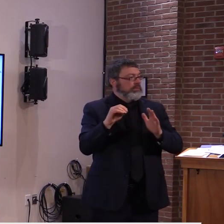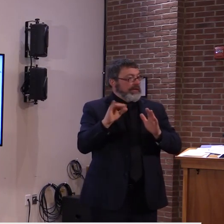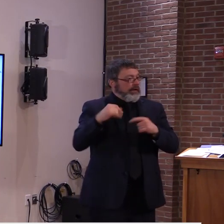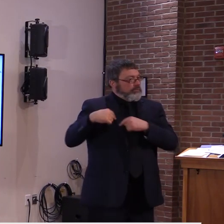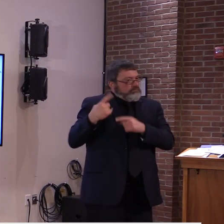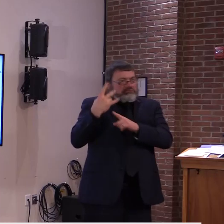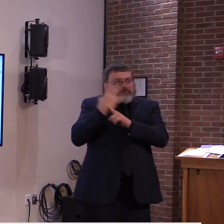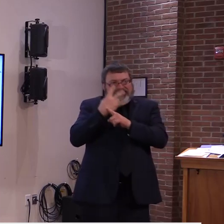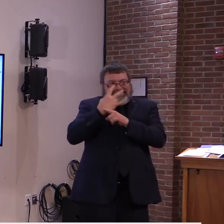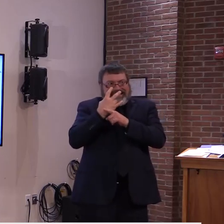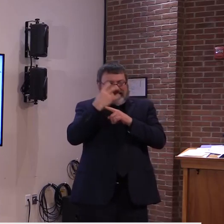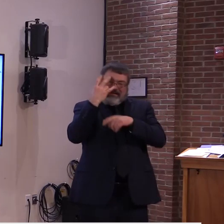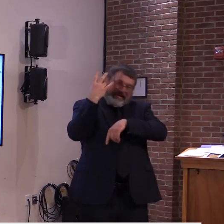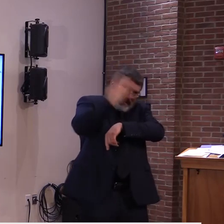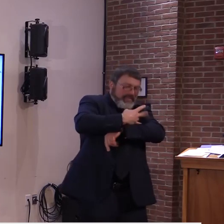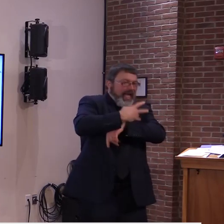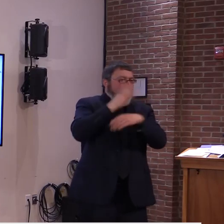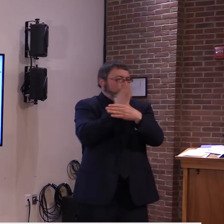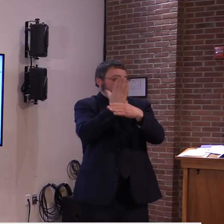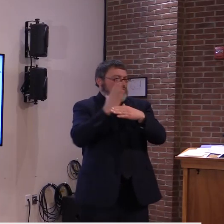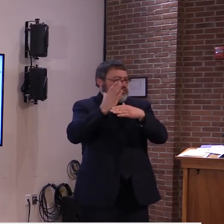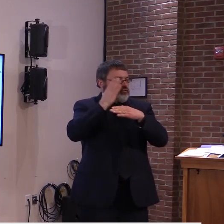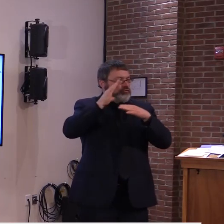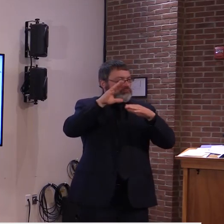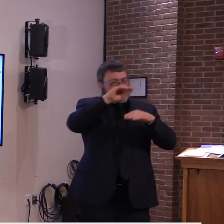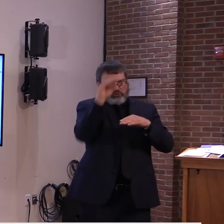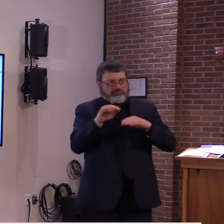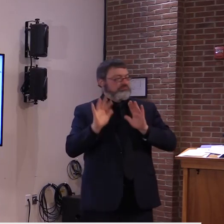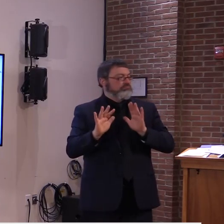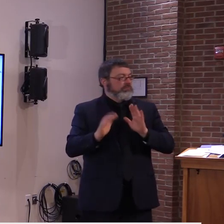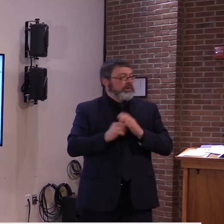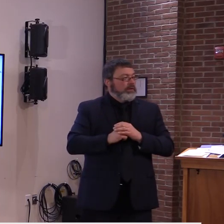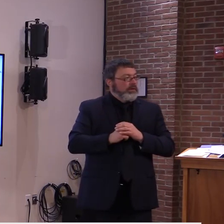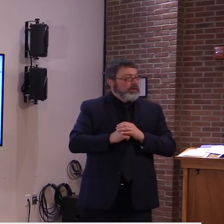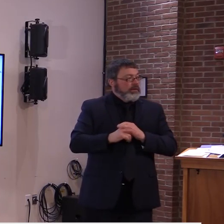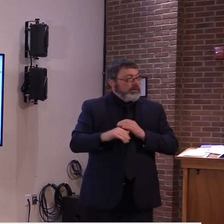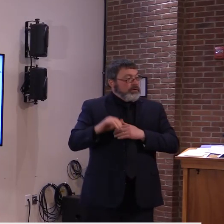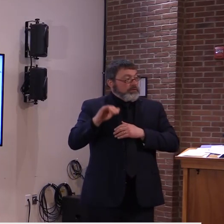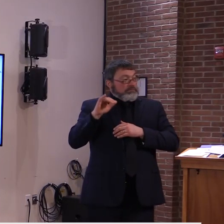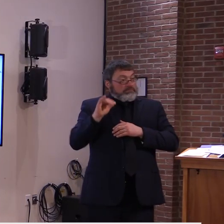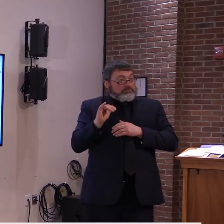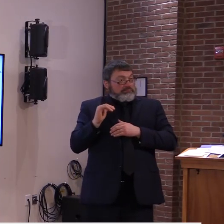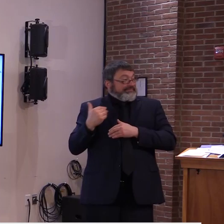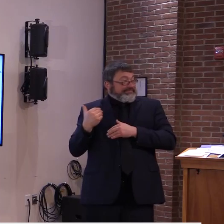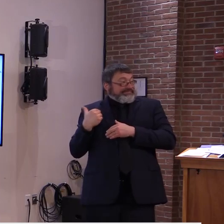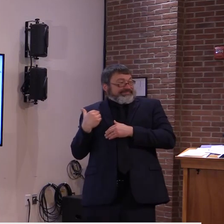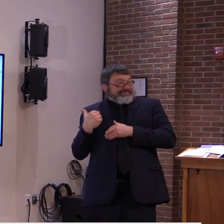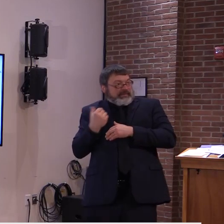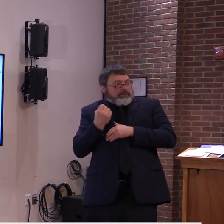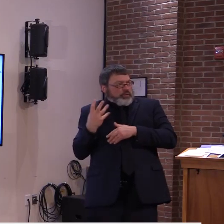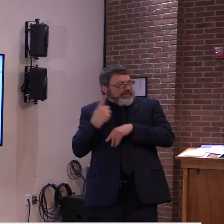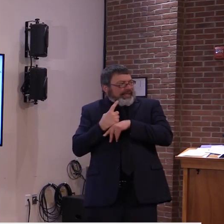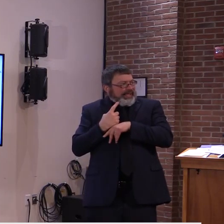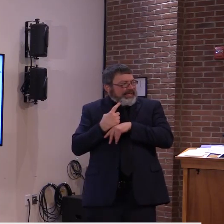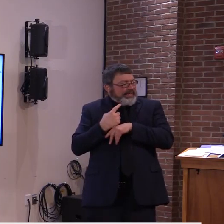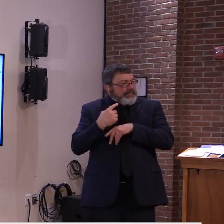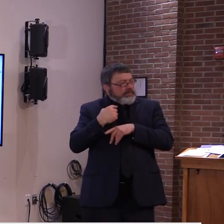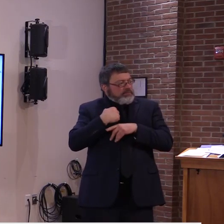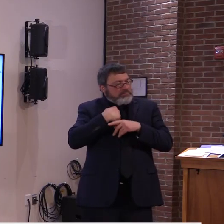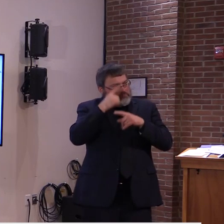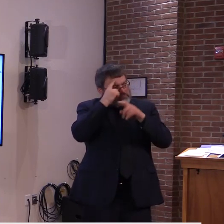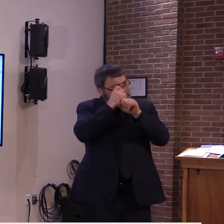towards these couple days that have just elapsed, that number should go down a small amount based on the